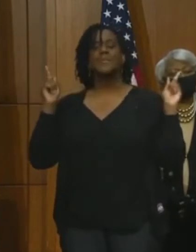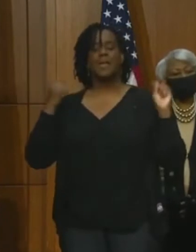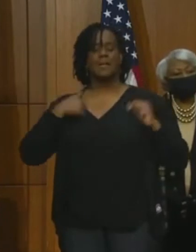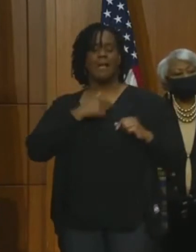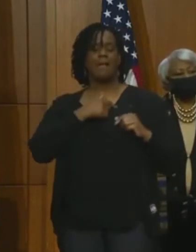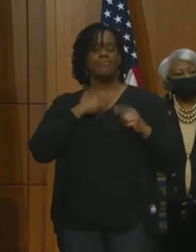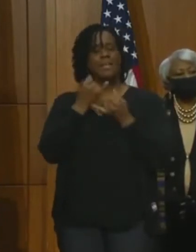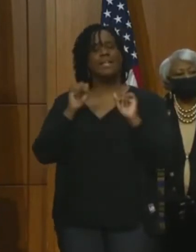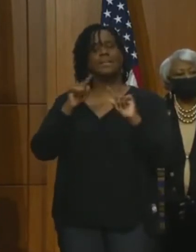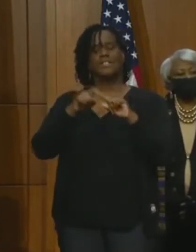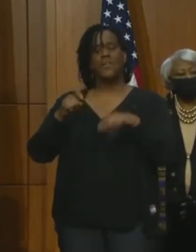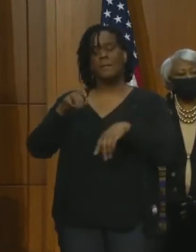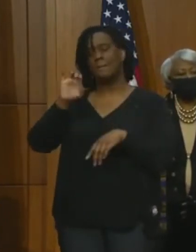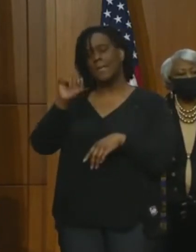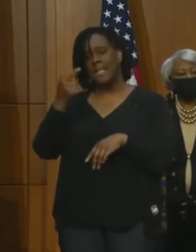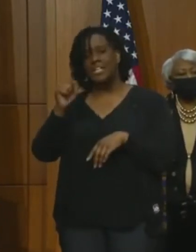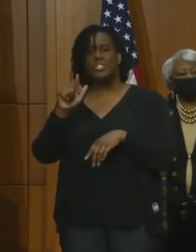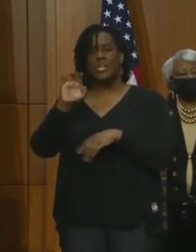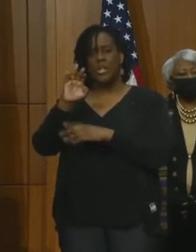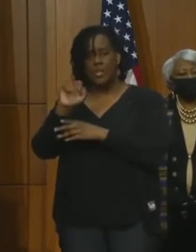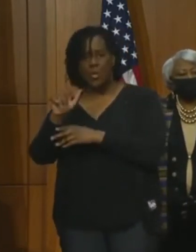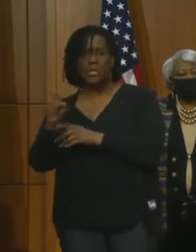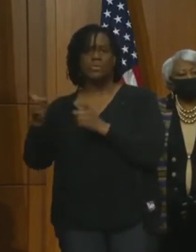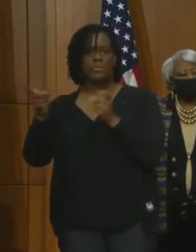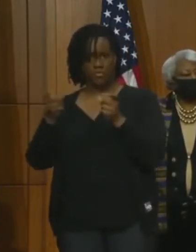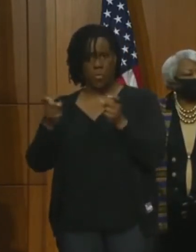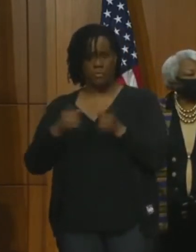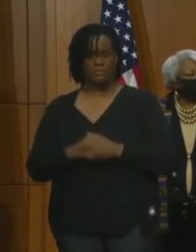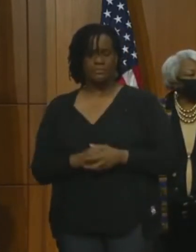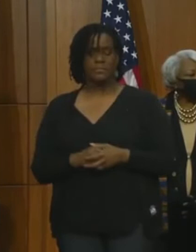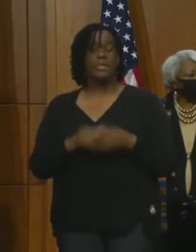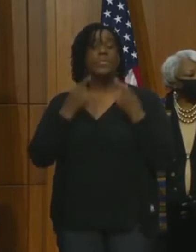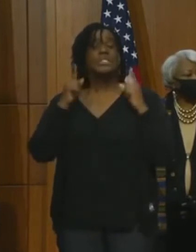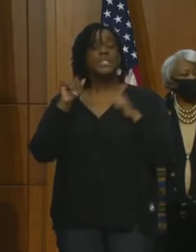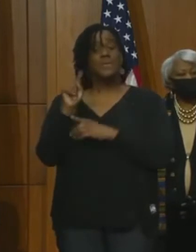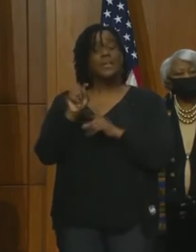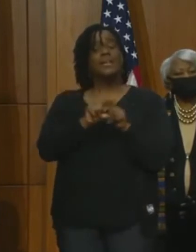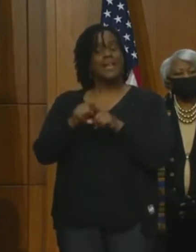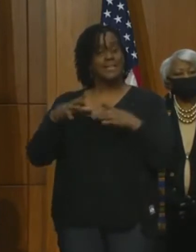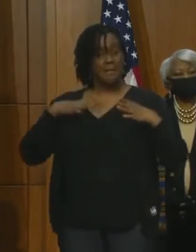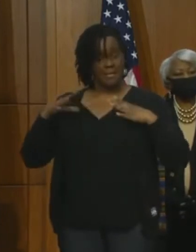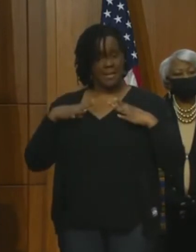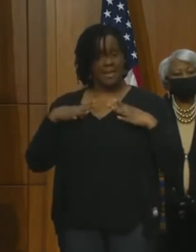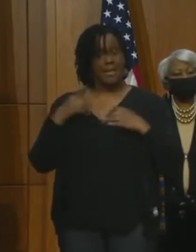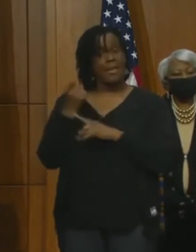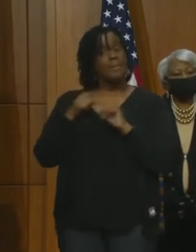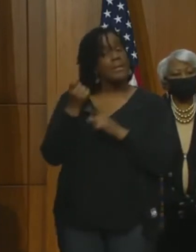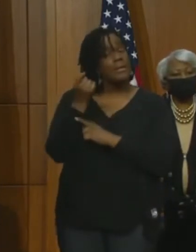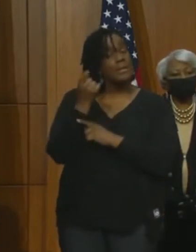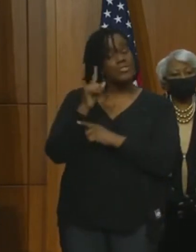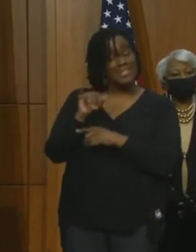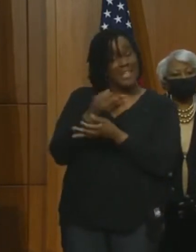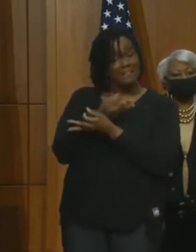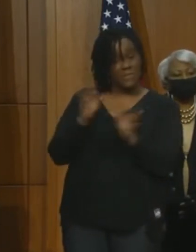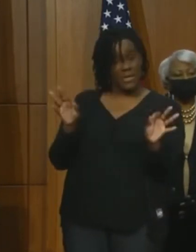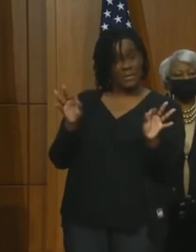from English colonial rule. We celebrate this as a holiday, but that freedom we celebrate